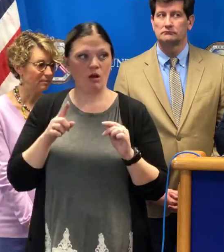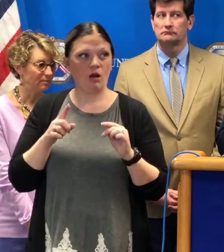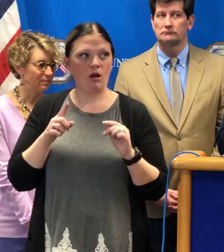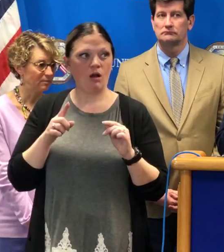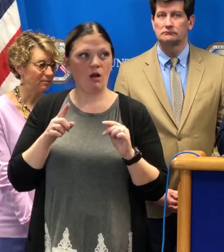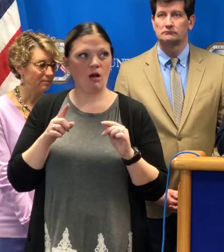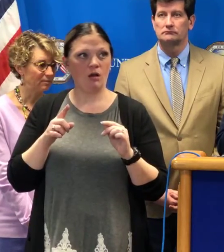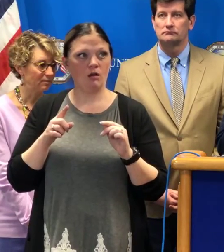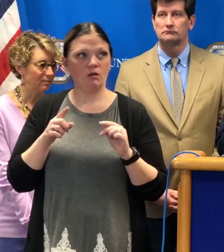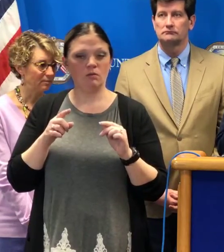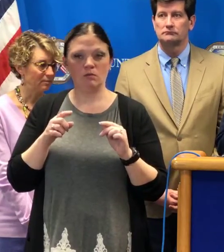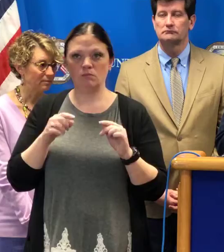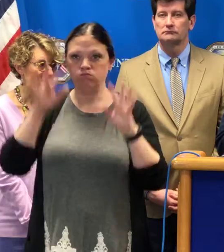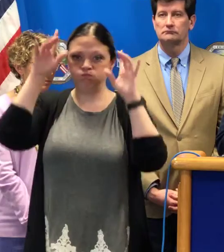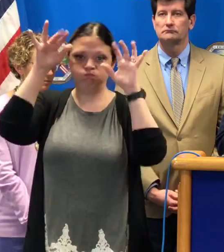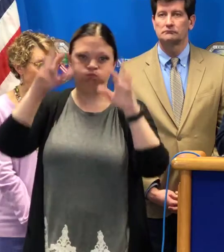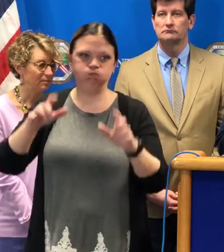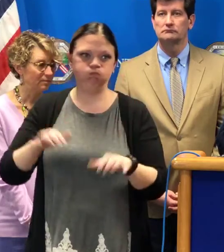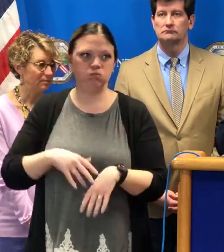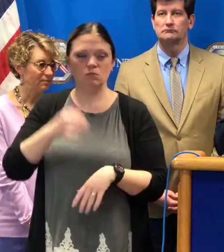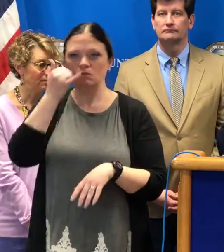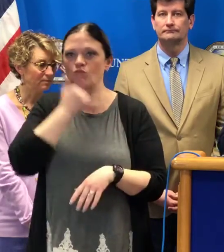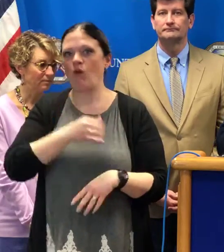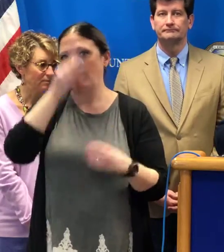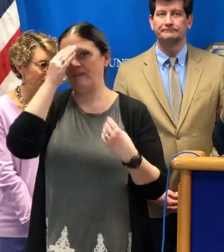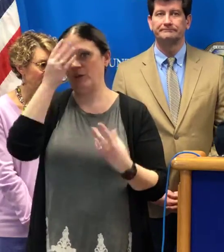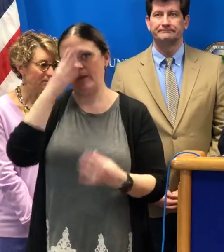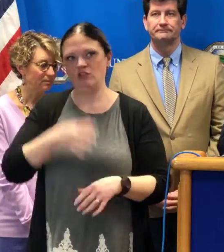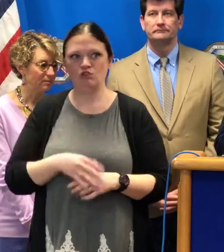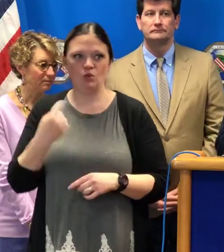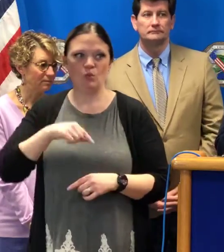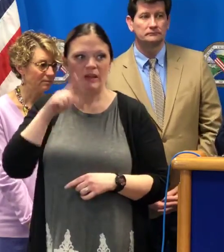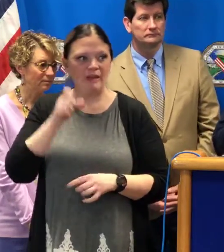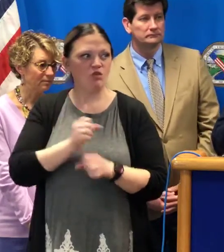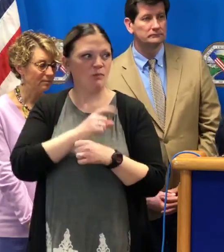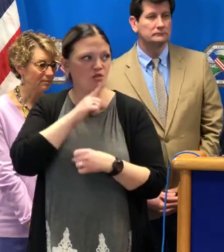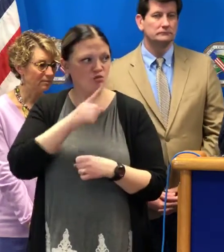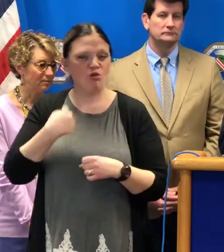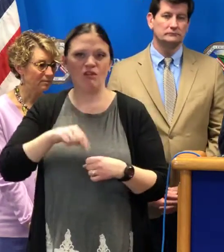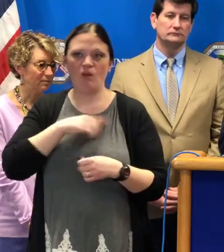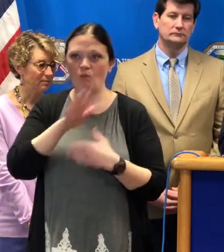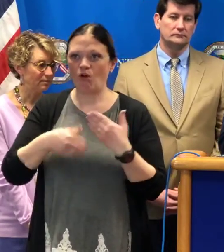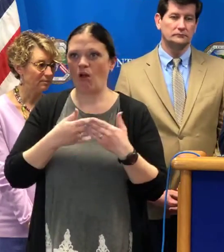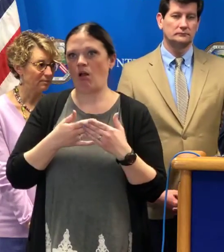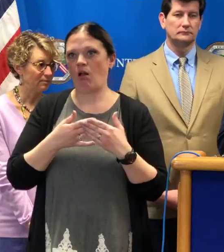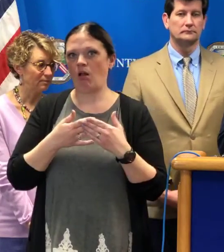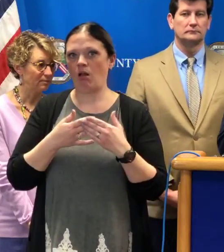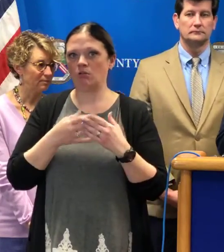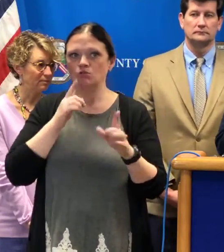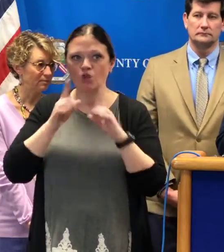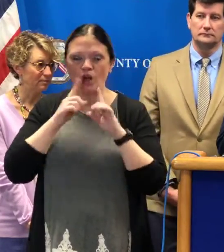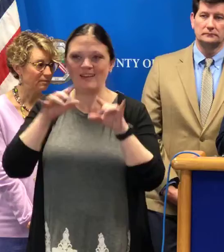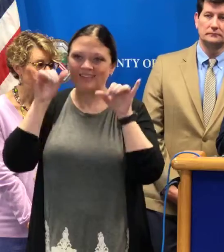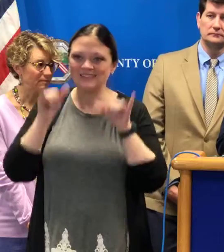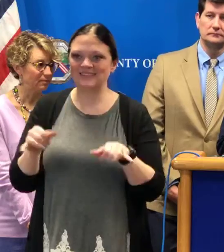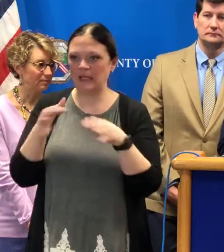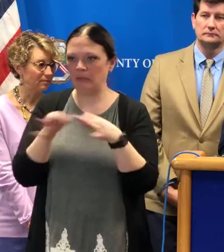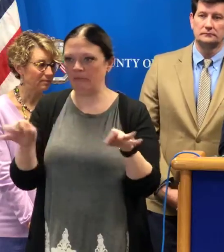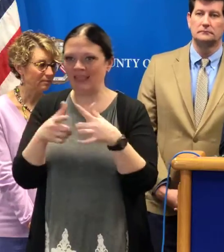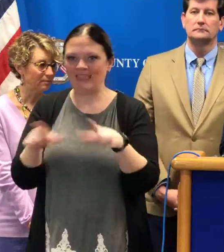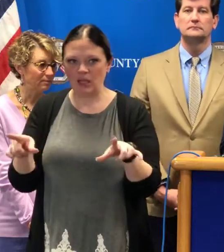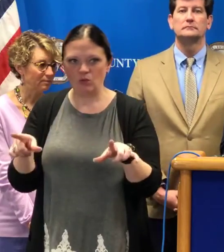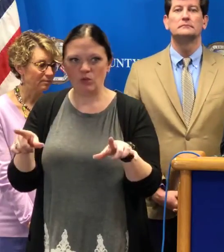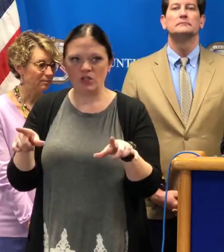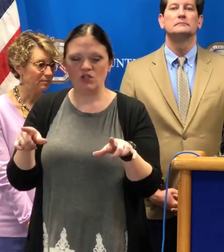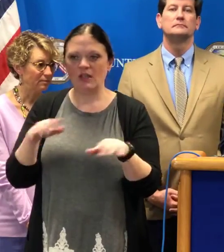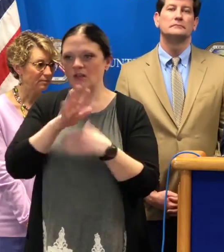tremendous volumes of misinformation. And we need to make sure that we're all talking the same language, and that we're pushing that exact